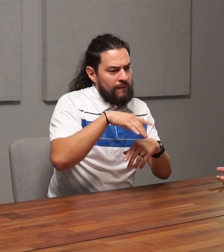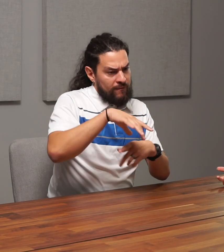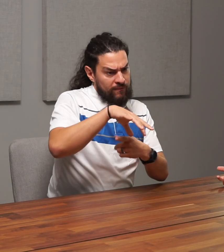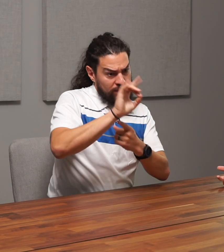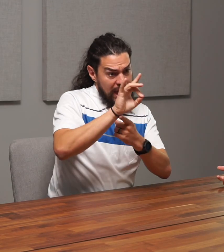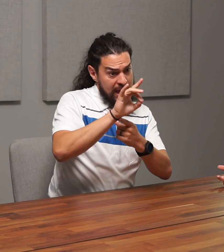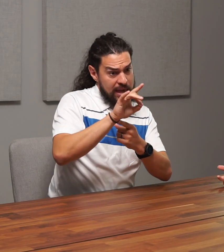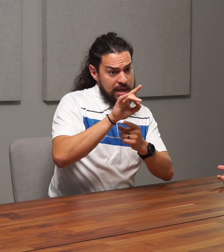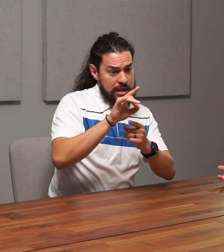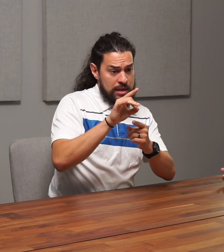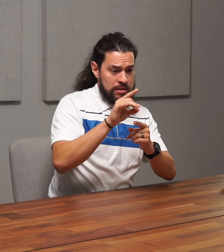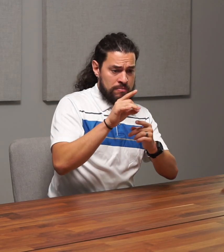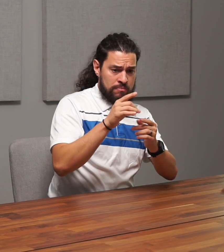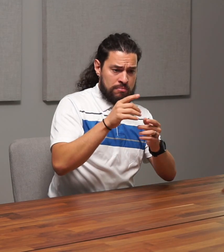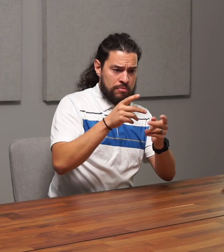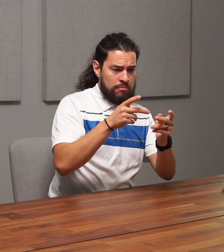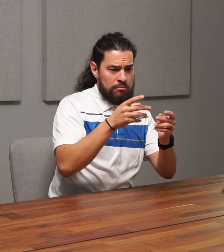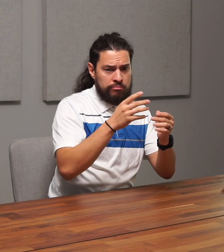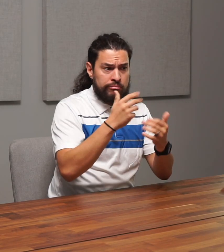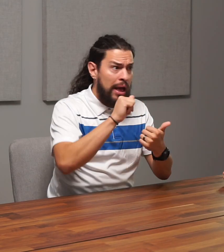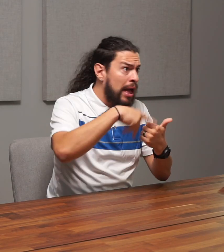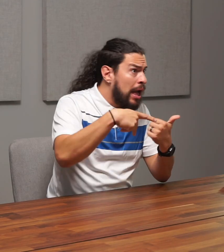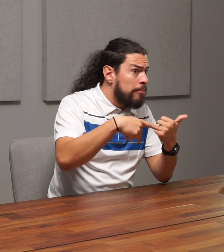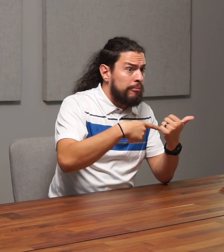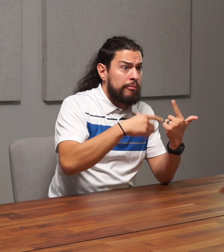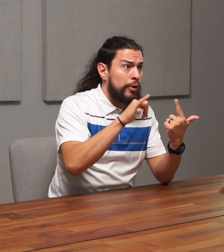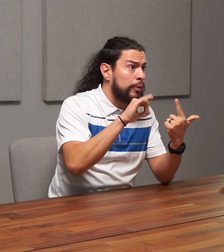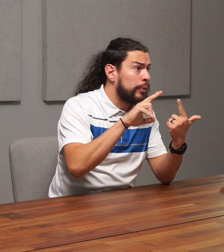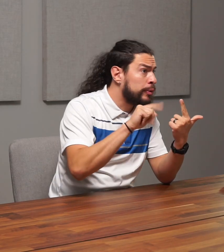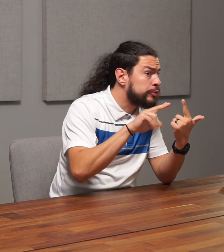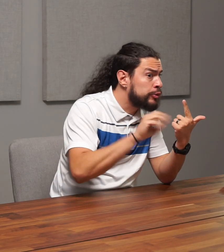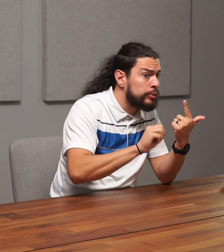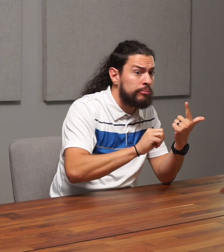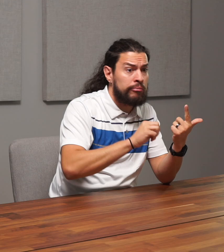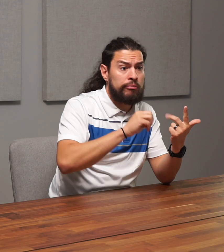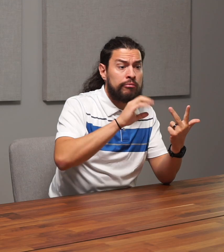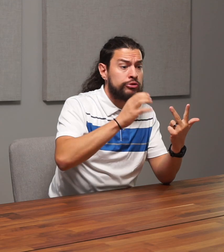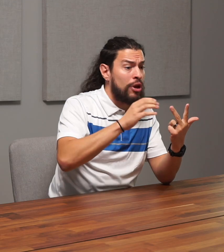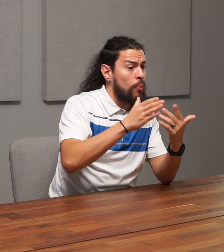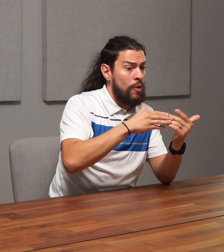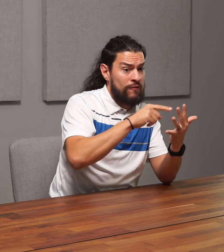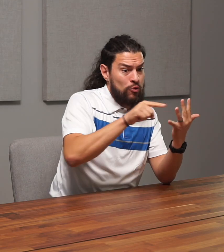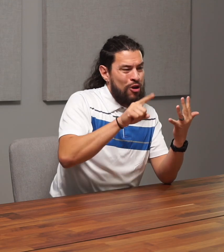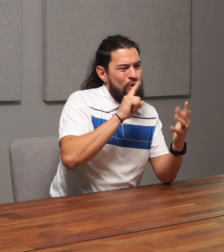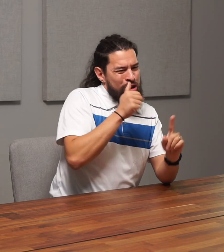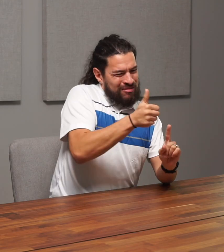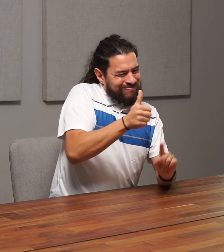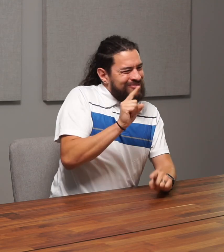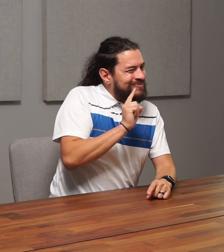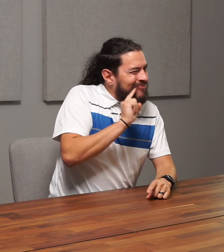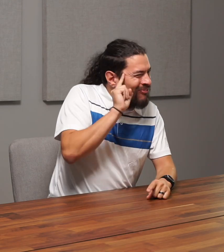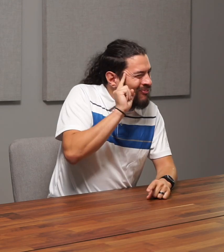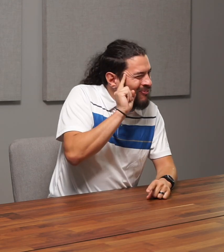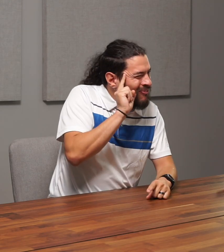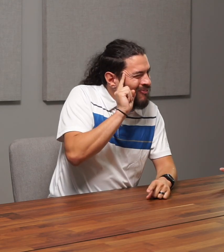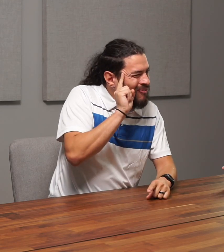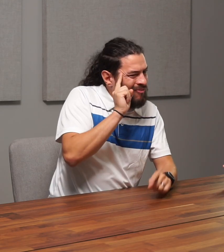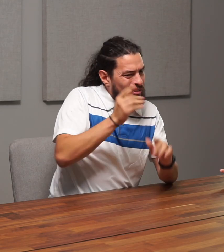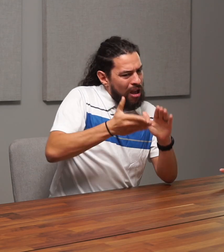I would say maybe find an app yes a YouTube channel that's actually run by